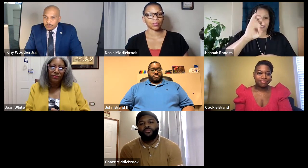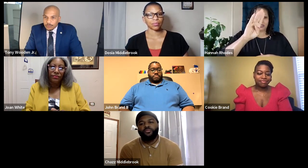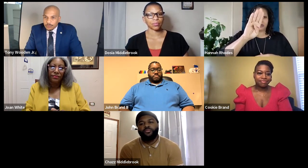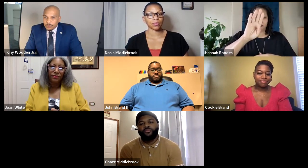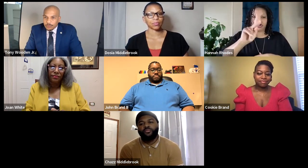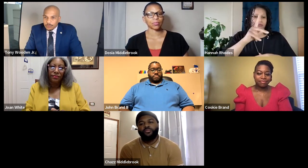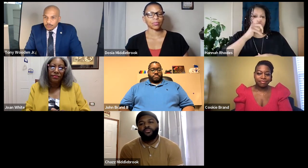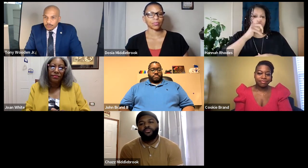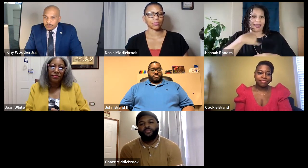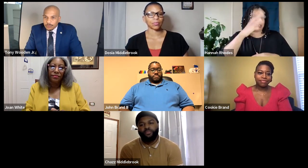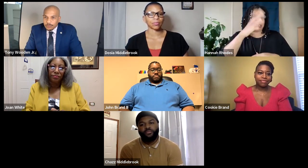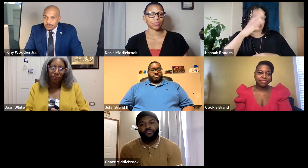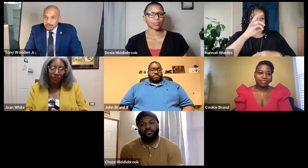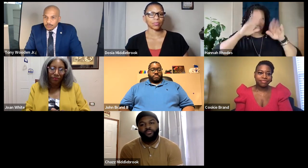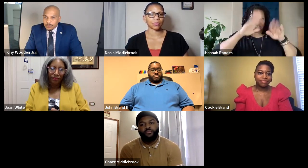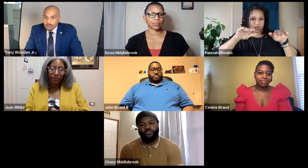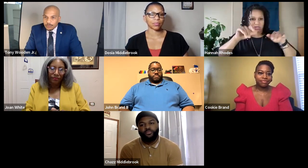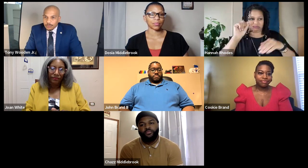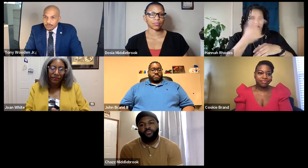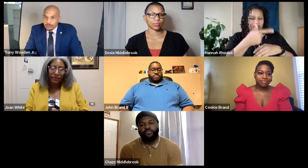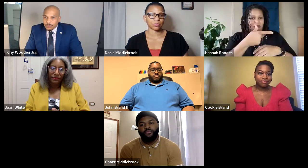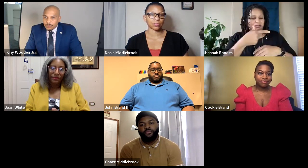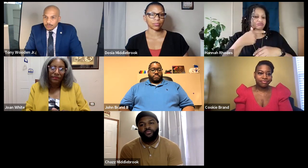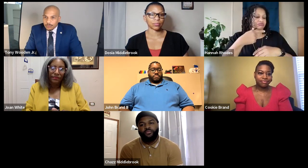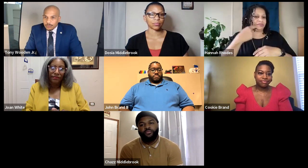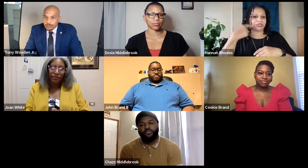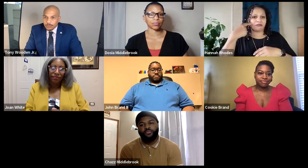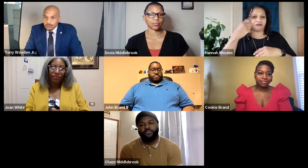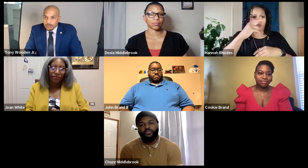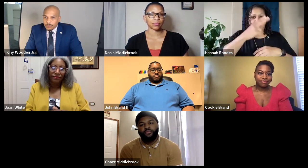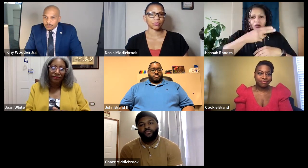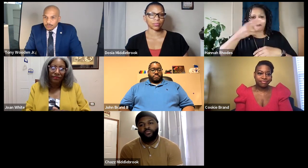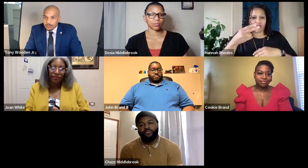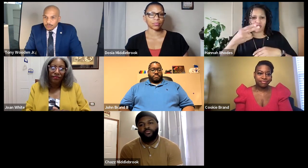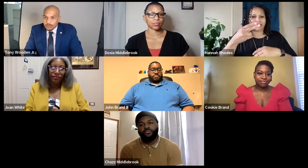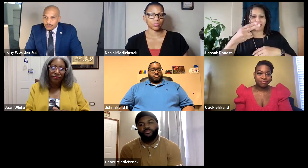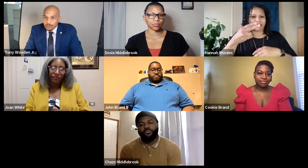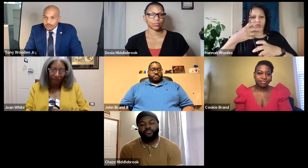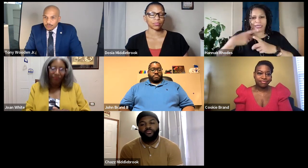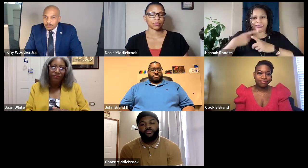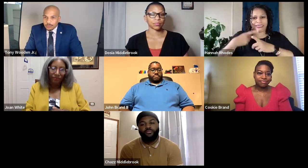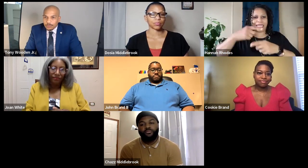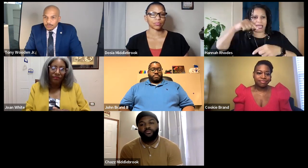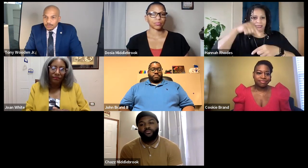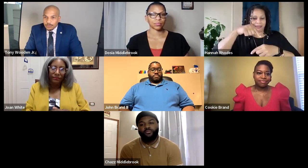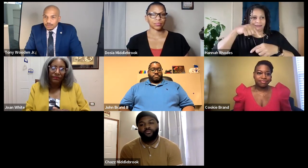Robert Middlebrook. And all of his grandchildren were either deaf or hard of